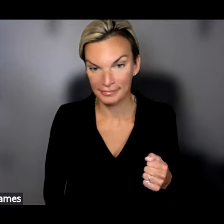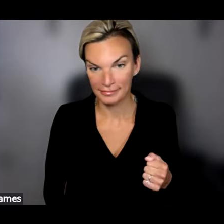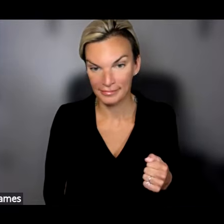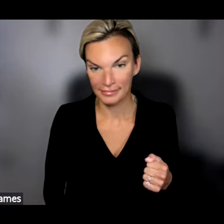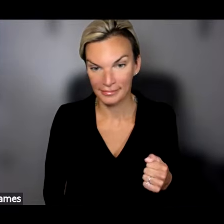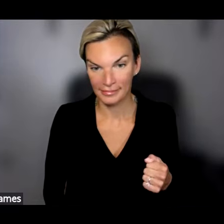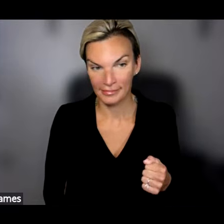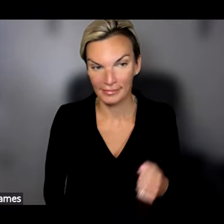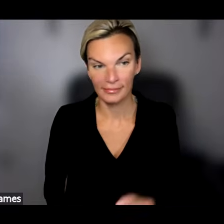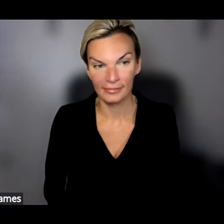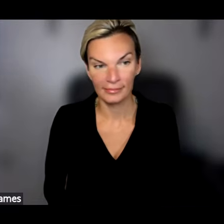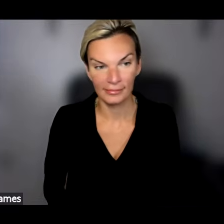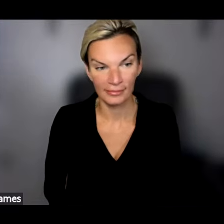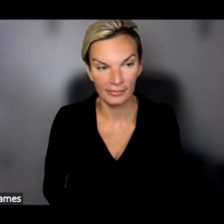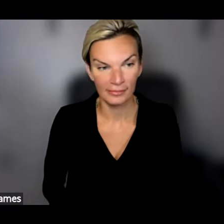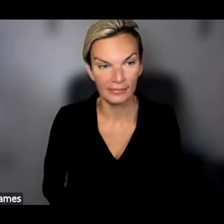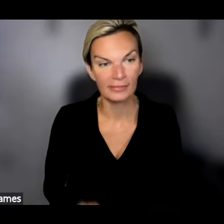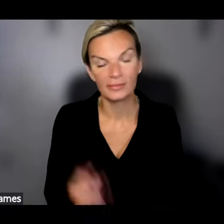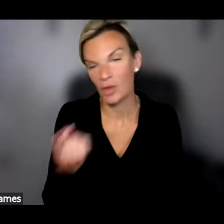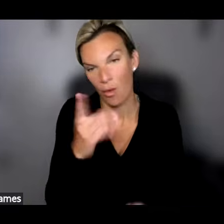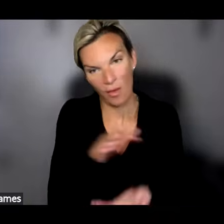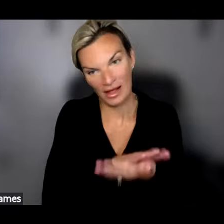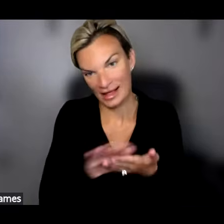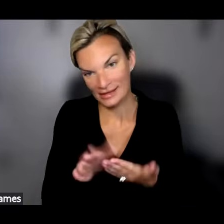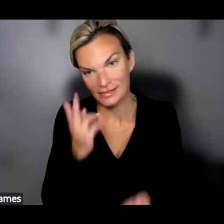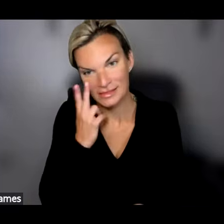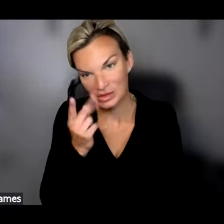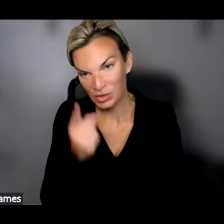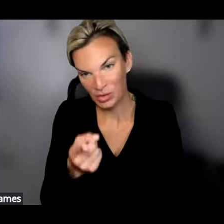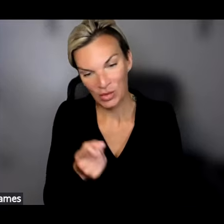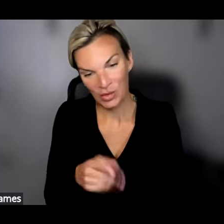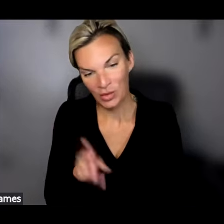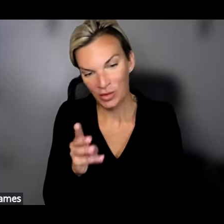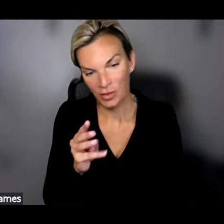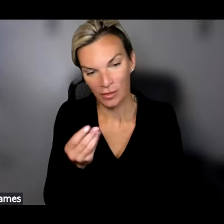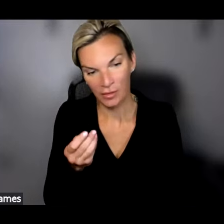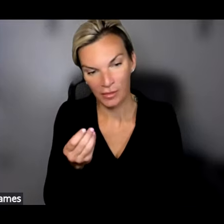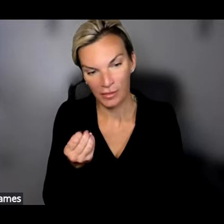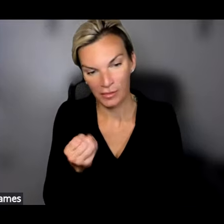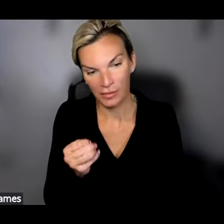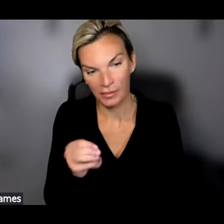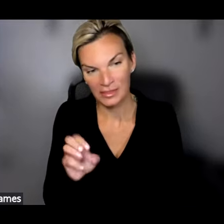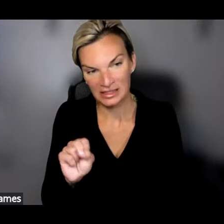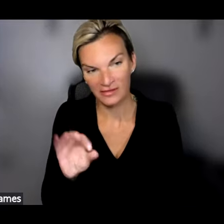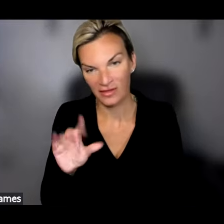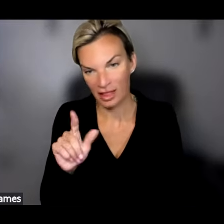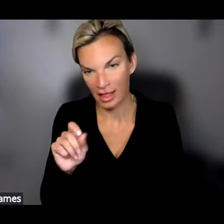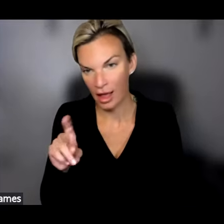Ms. Flower, it's always nice to see you. Is Mr. Gordon joining you?